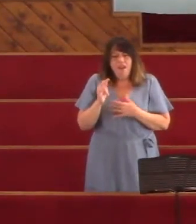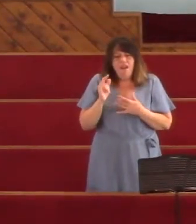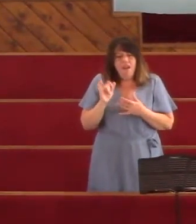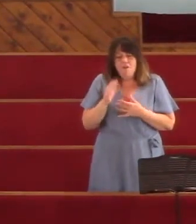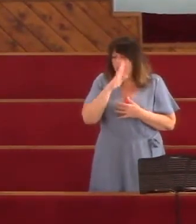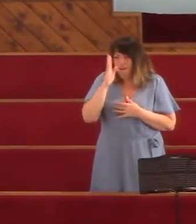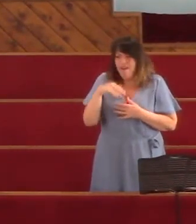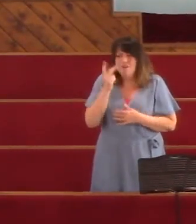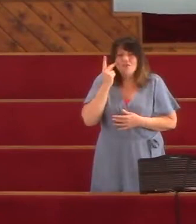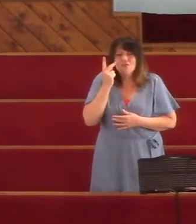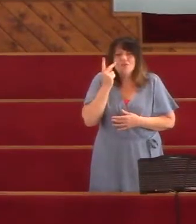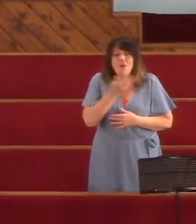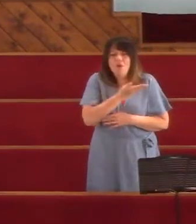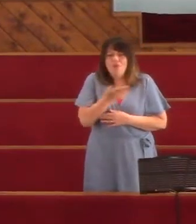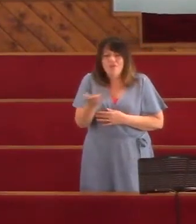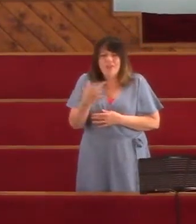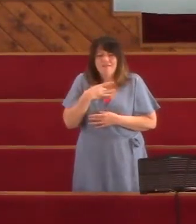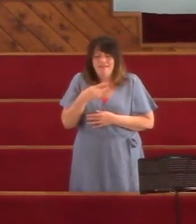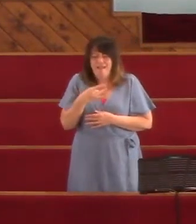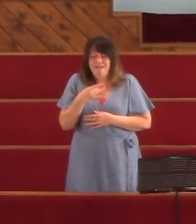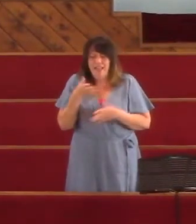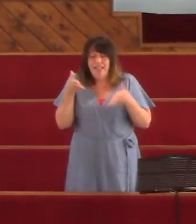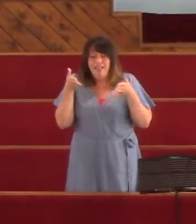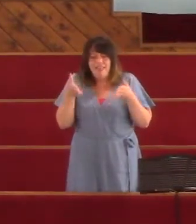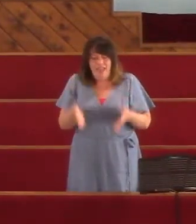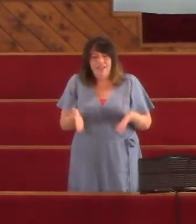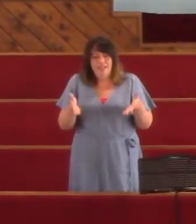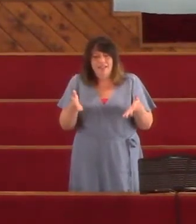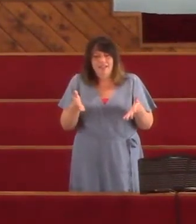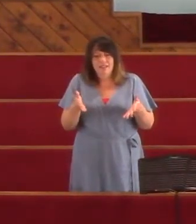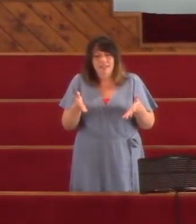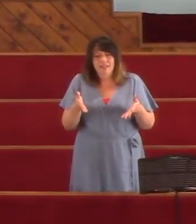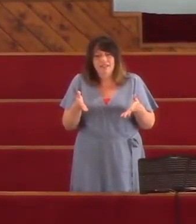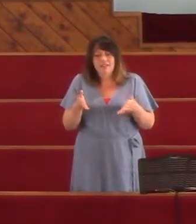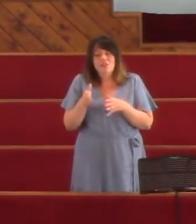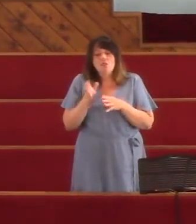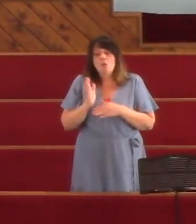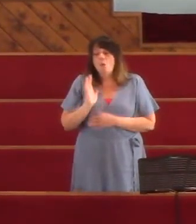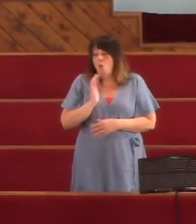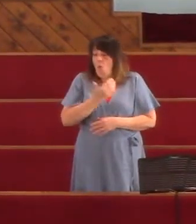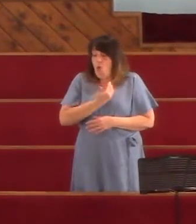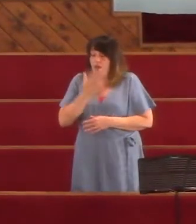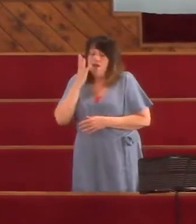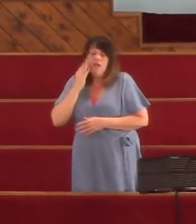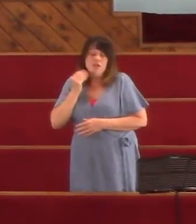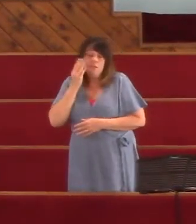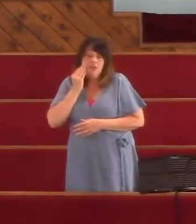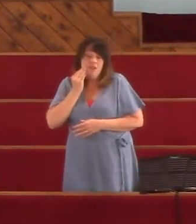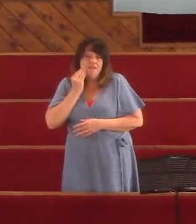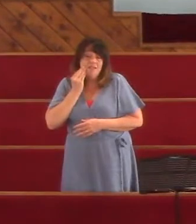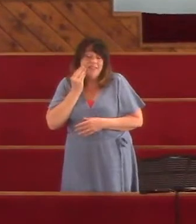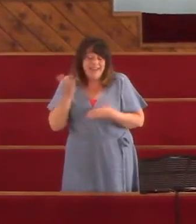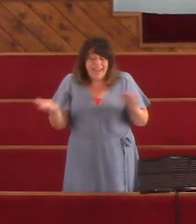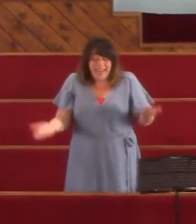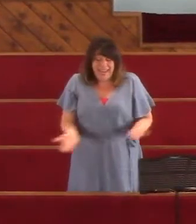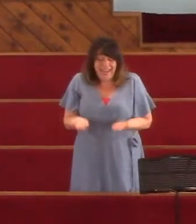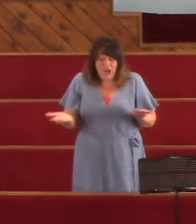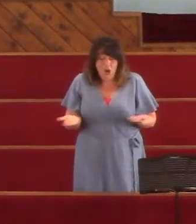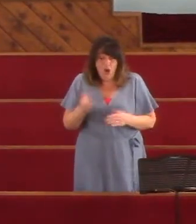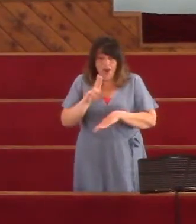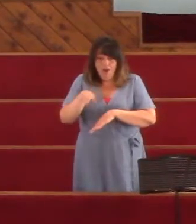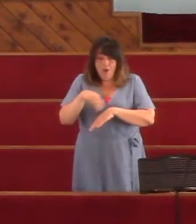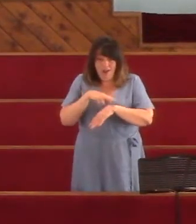this before." And I thought, my friend, we're experiencing here in our nation things that we've